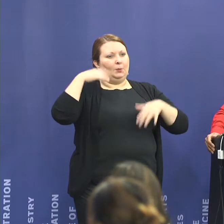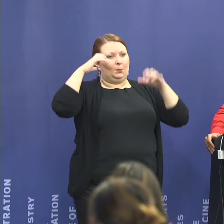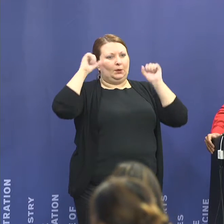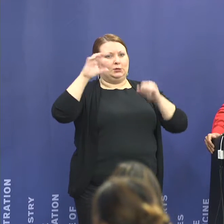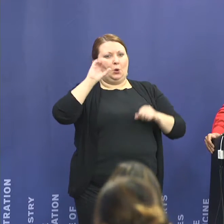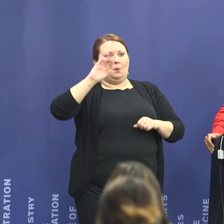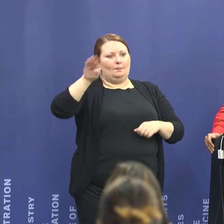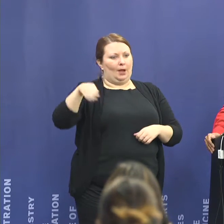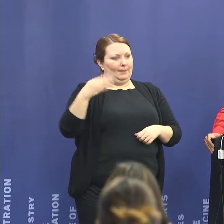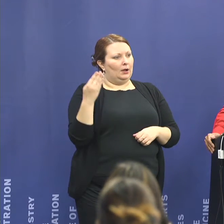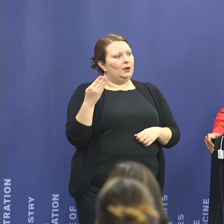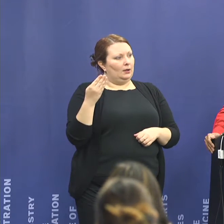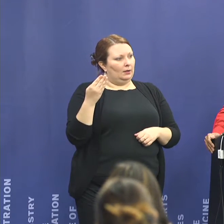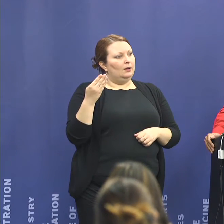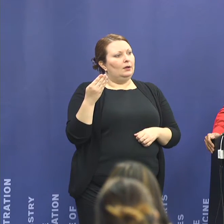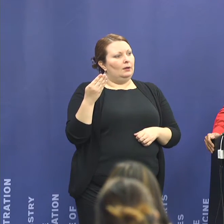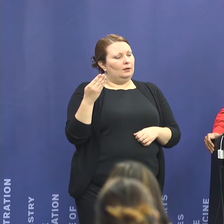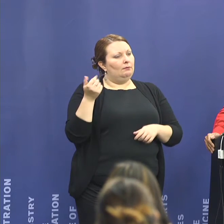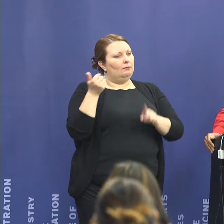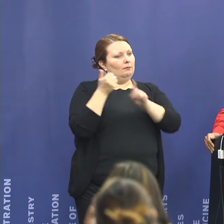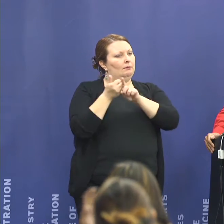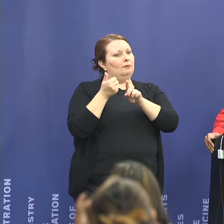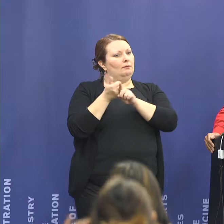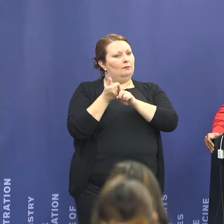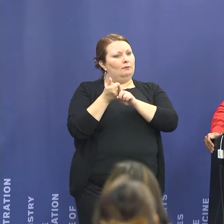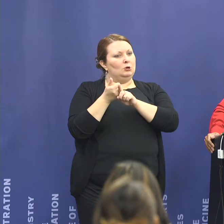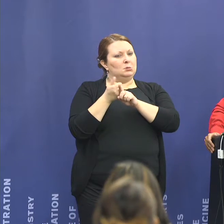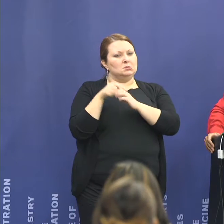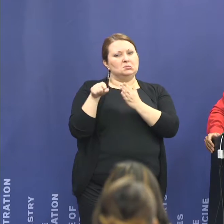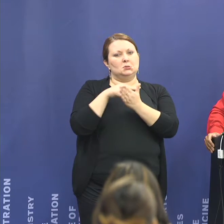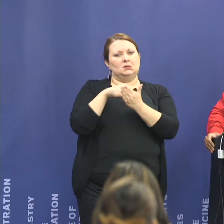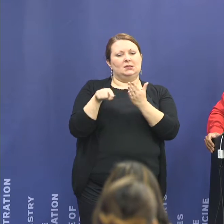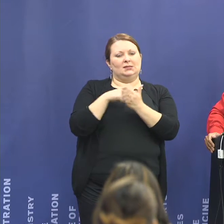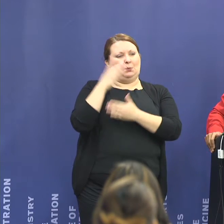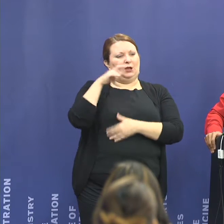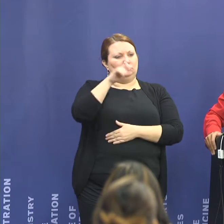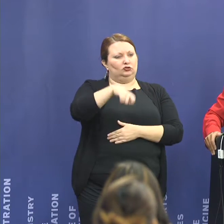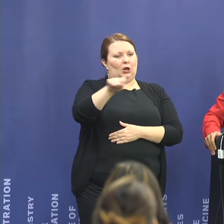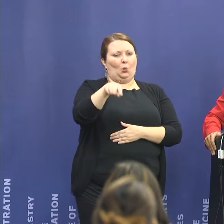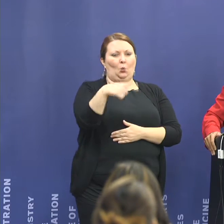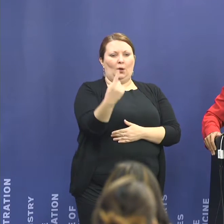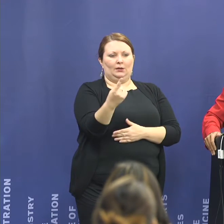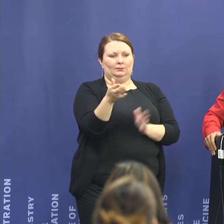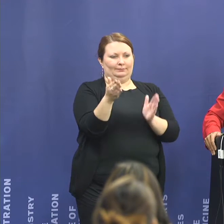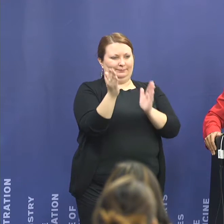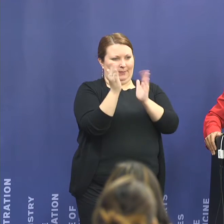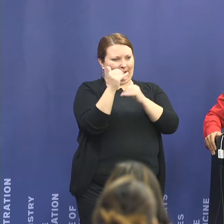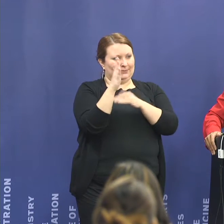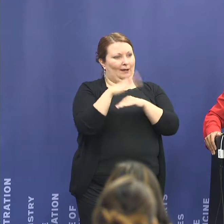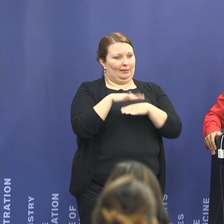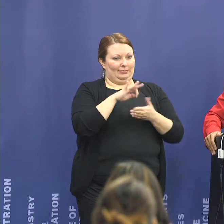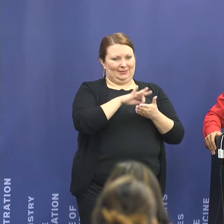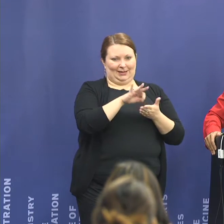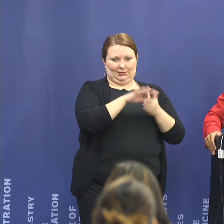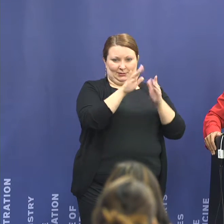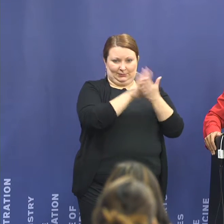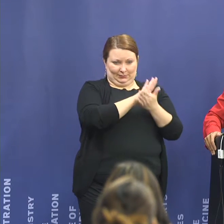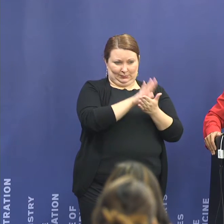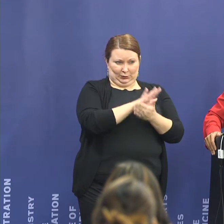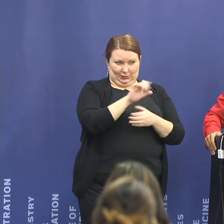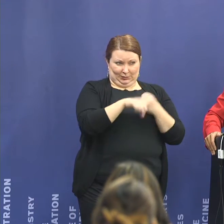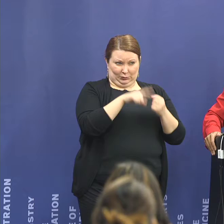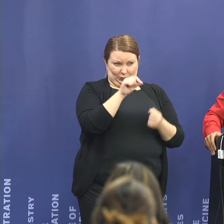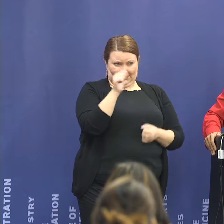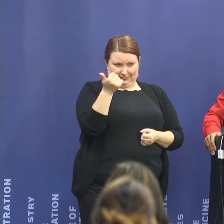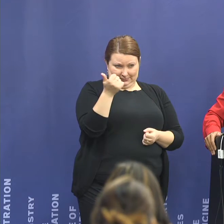Former President Obama was criticized for only checking one box on the census, apparently, in